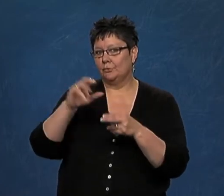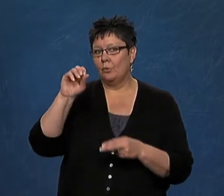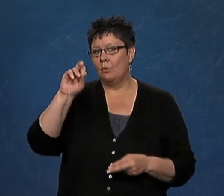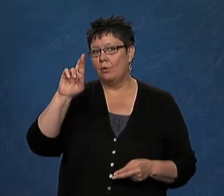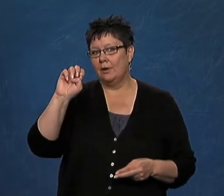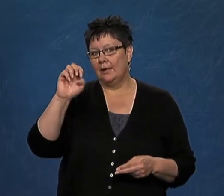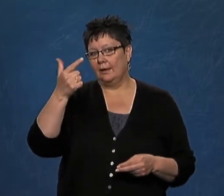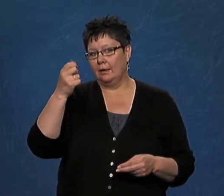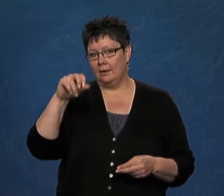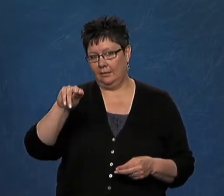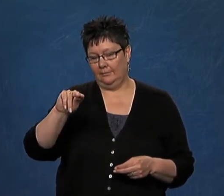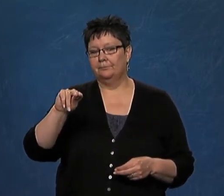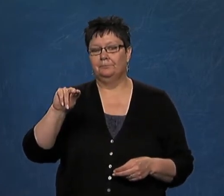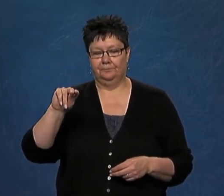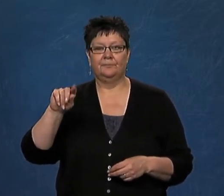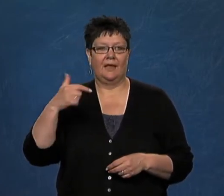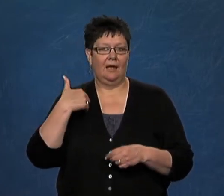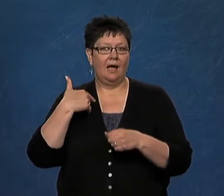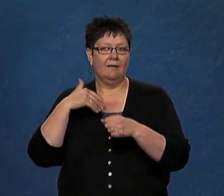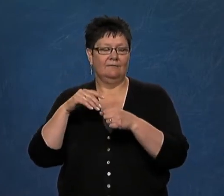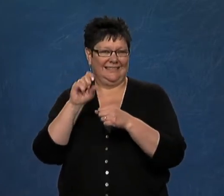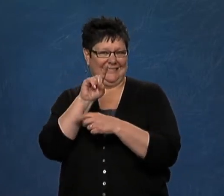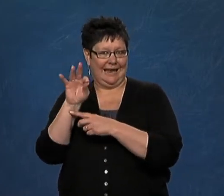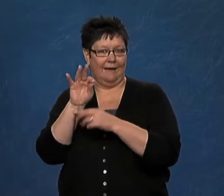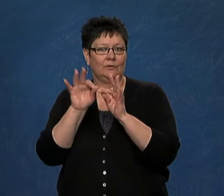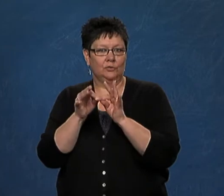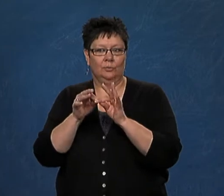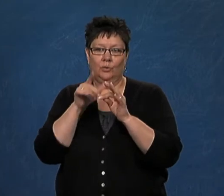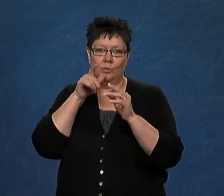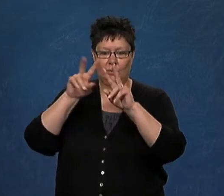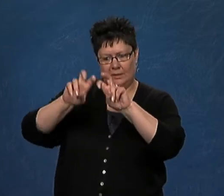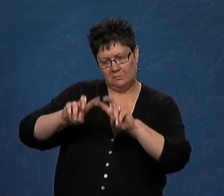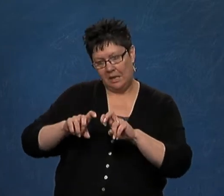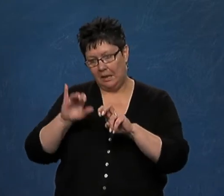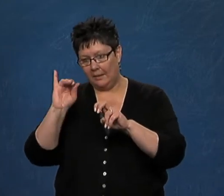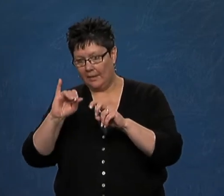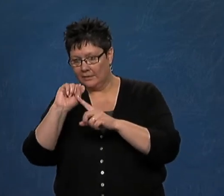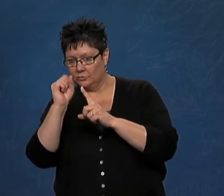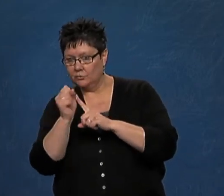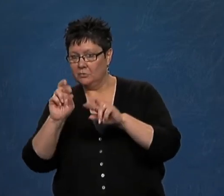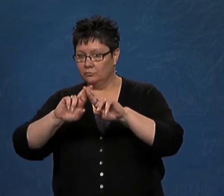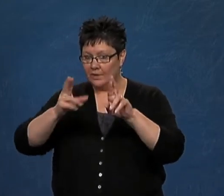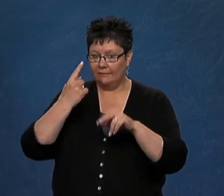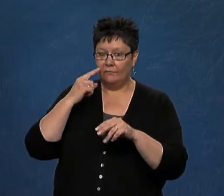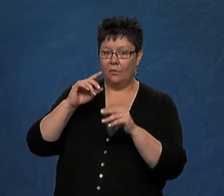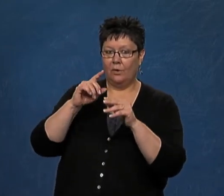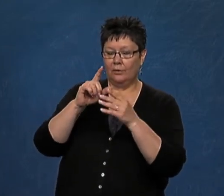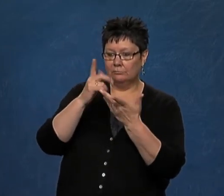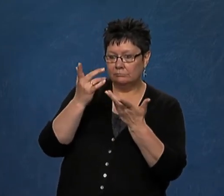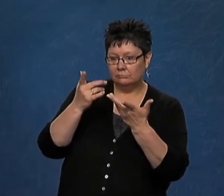service. I've already mentioned Oregon. They have a staff interpreter who assesses a situation to